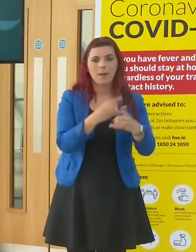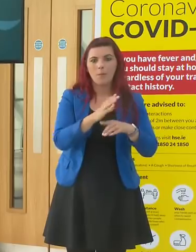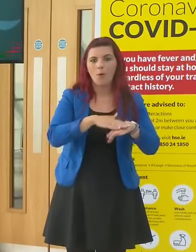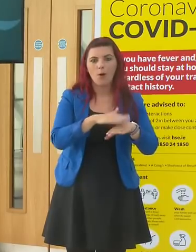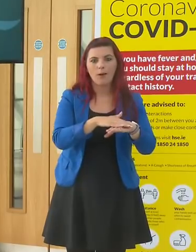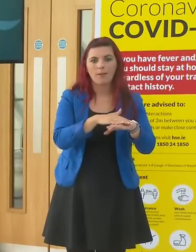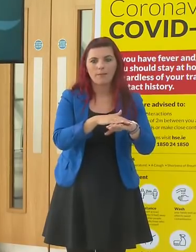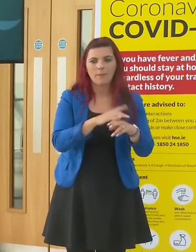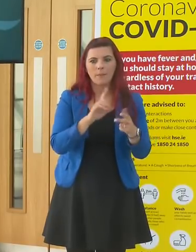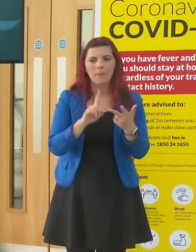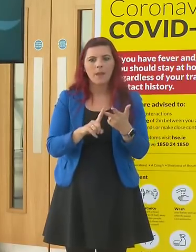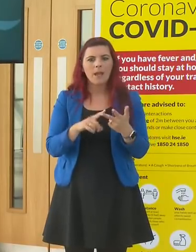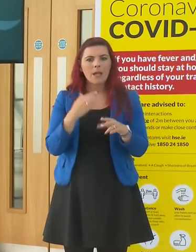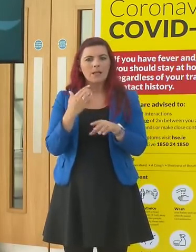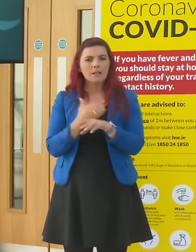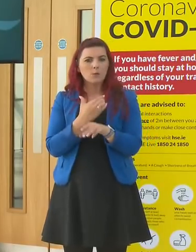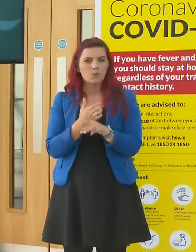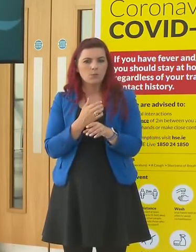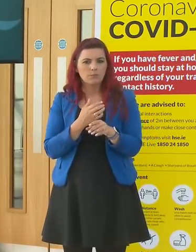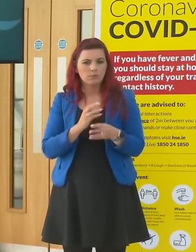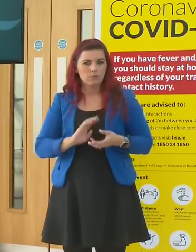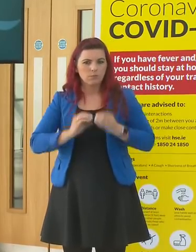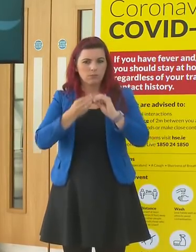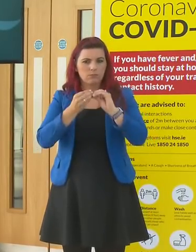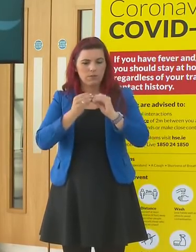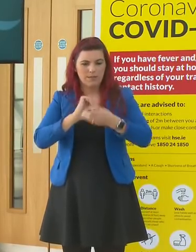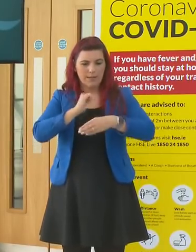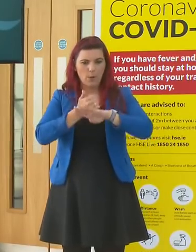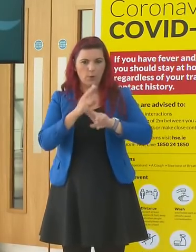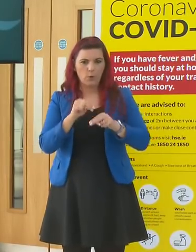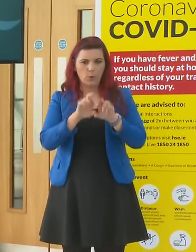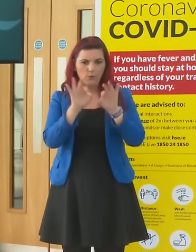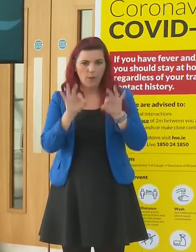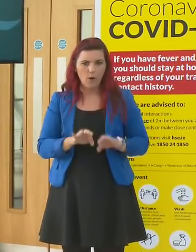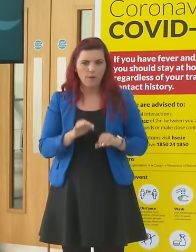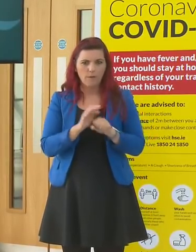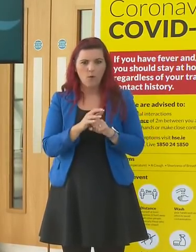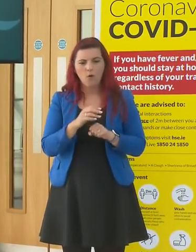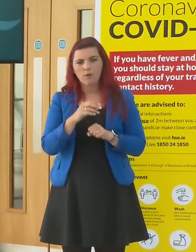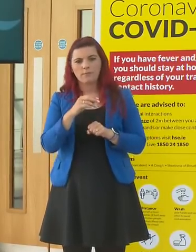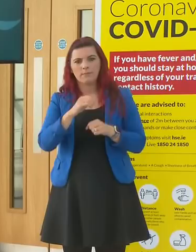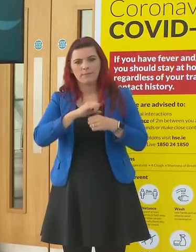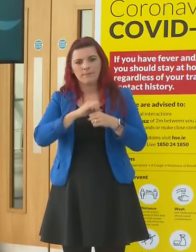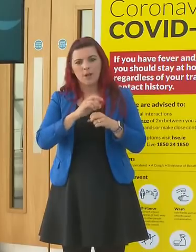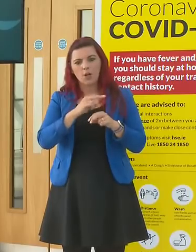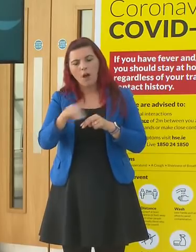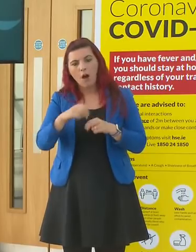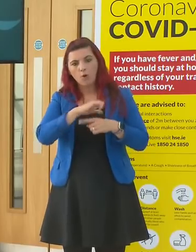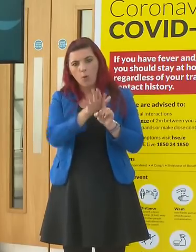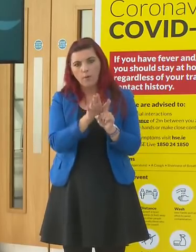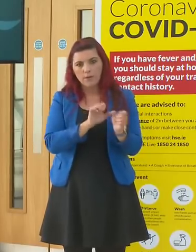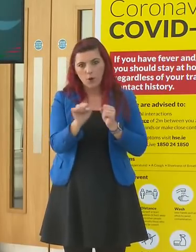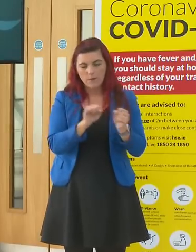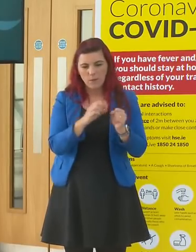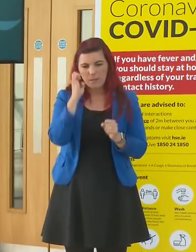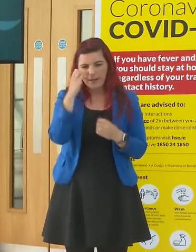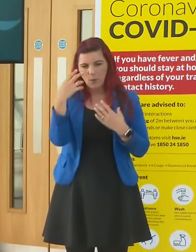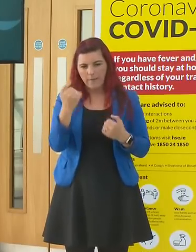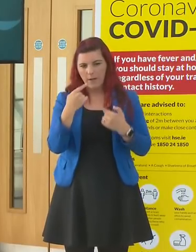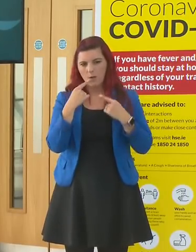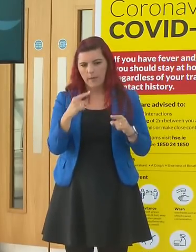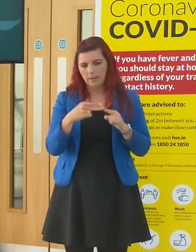on a framework for non-COVID services, and we expect to have that worked through over the coming week. And it will be